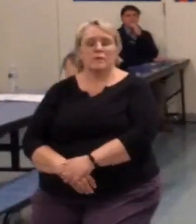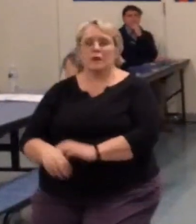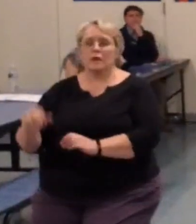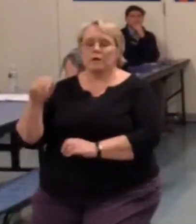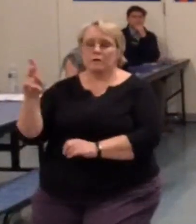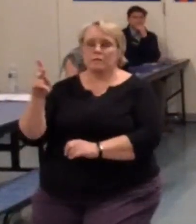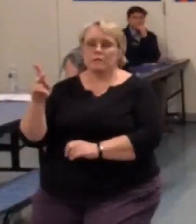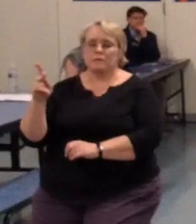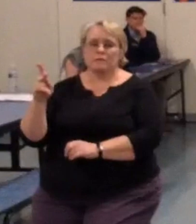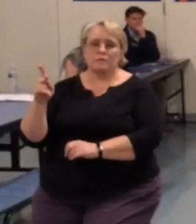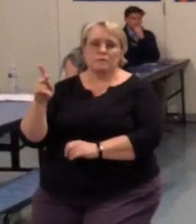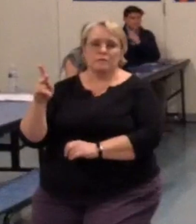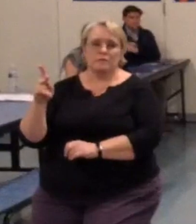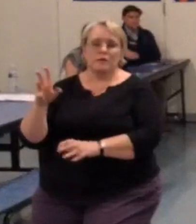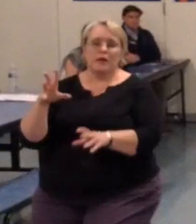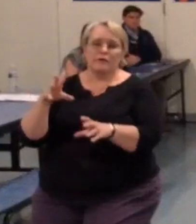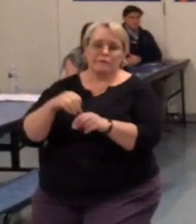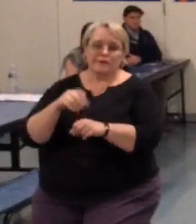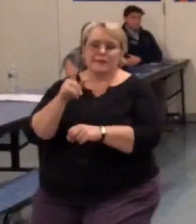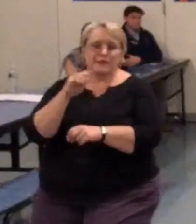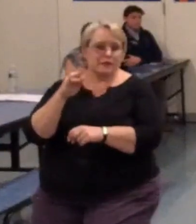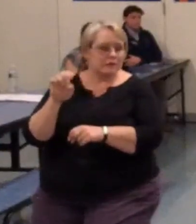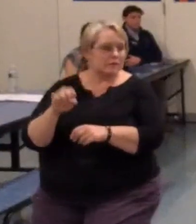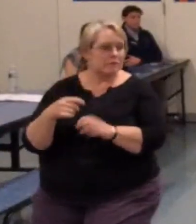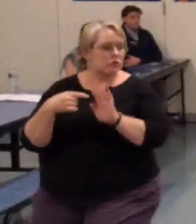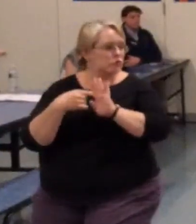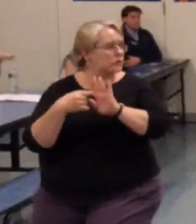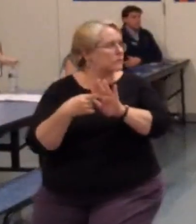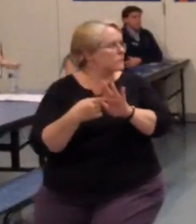Okay, I do have a stake in all this, what's going on. Let me show you.